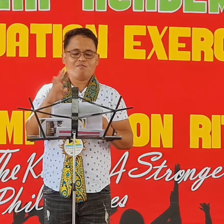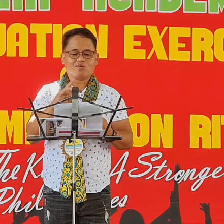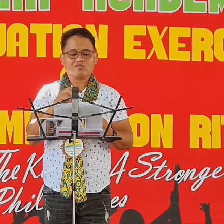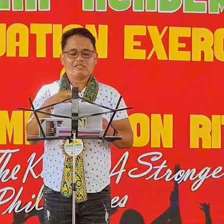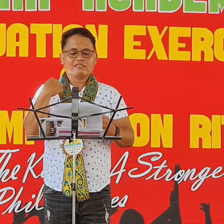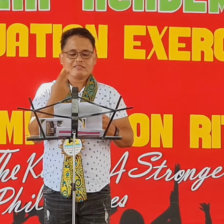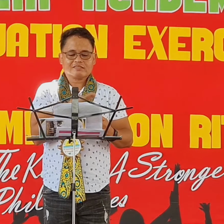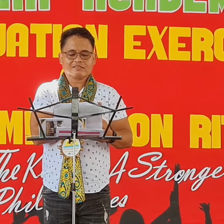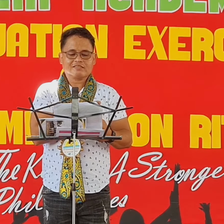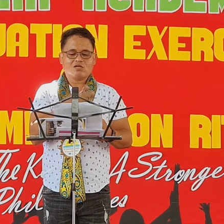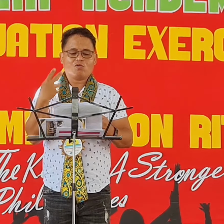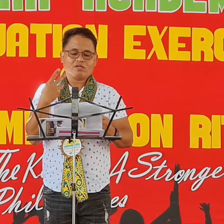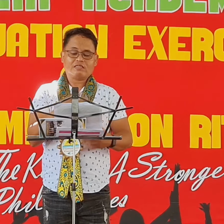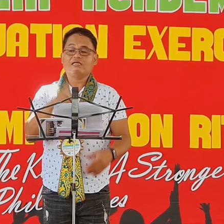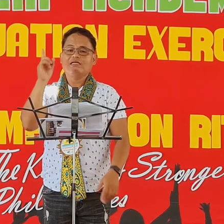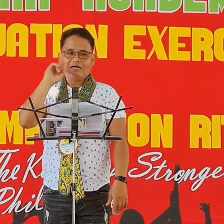Because they bullied us for being deaf.